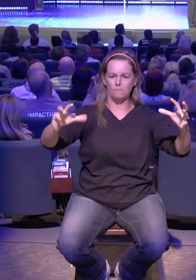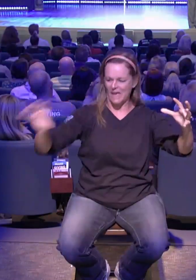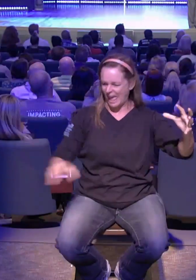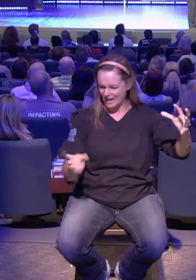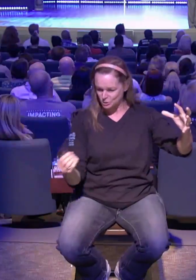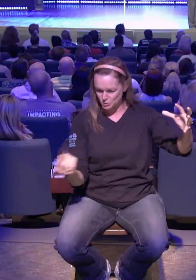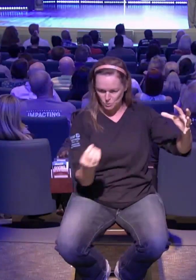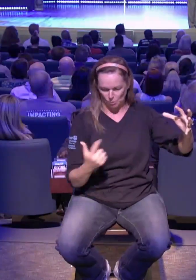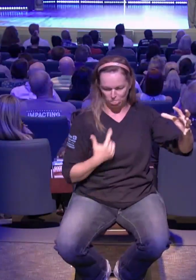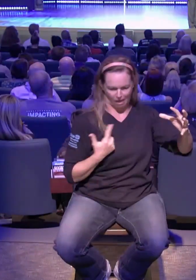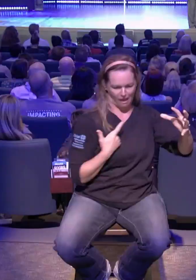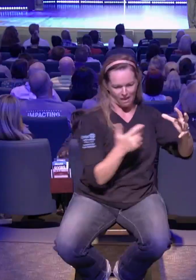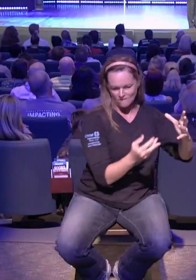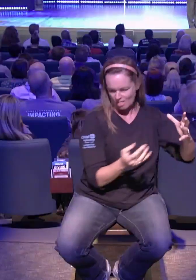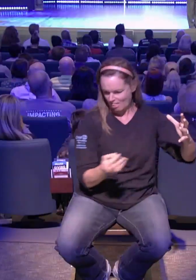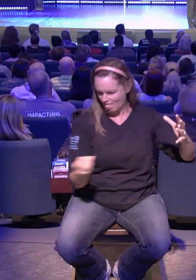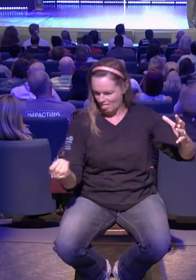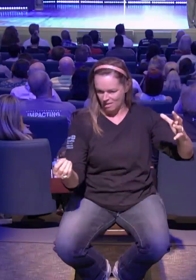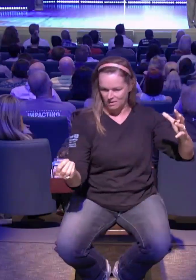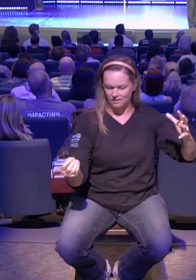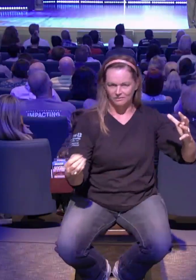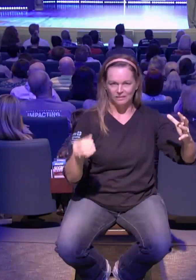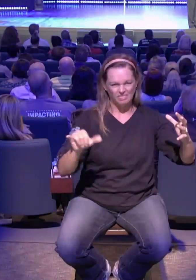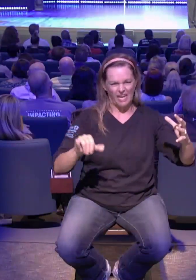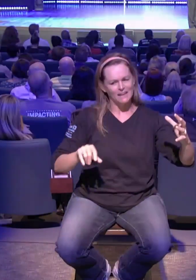And Donna made sure of that.